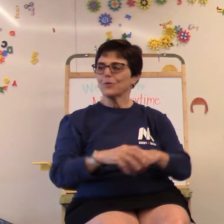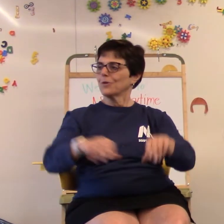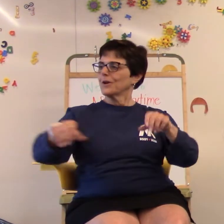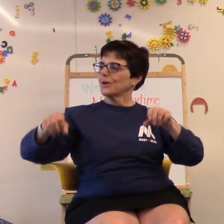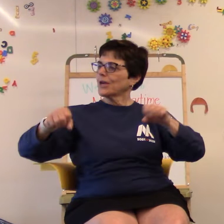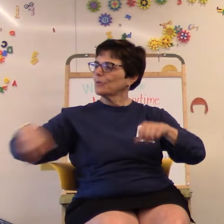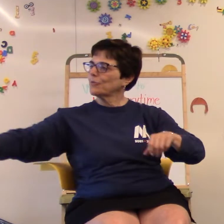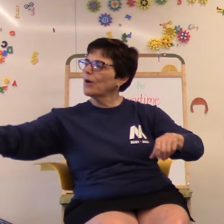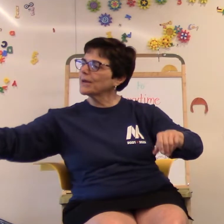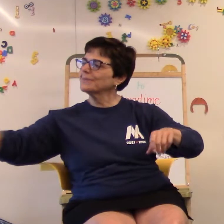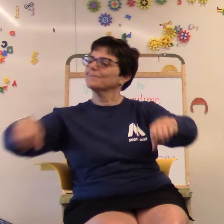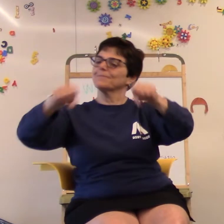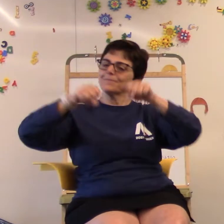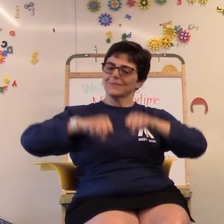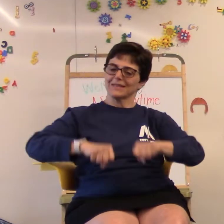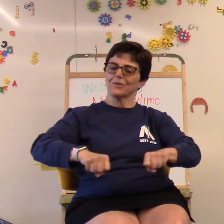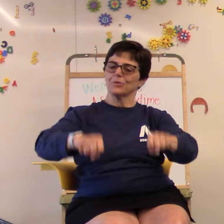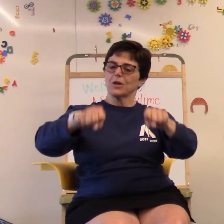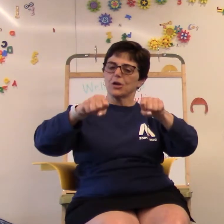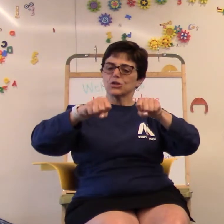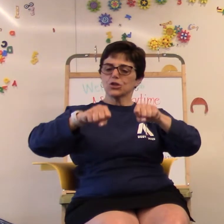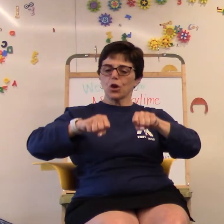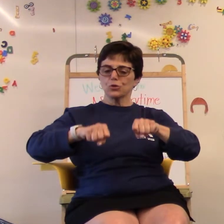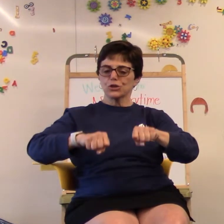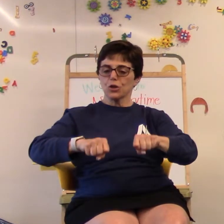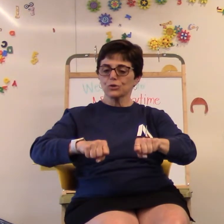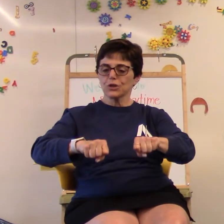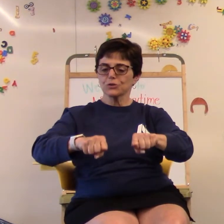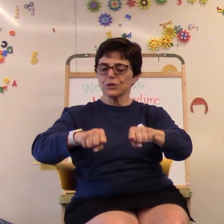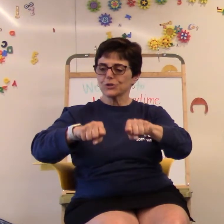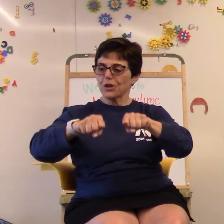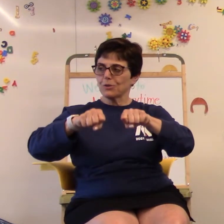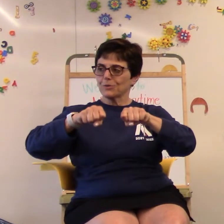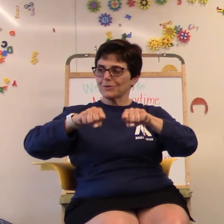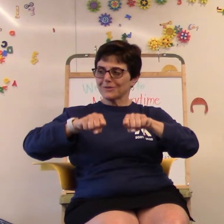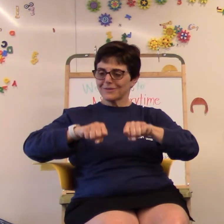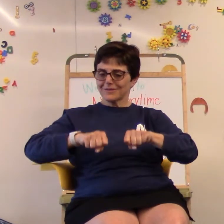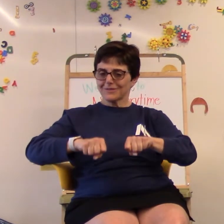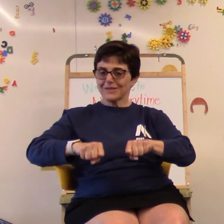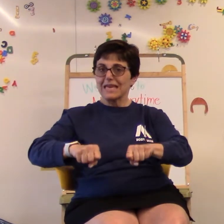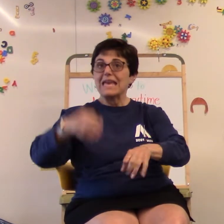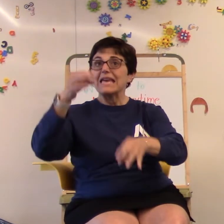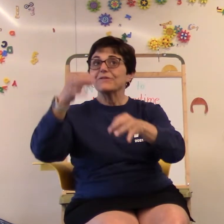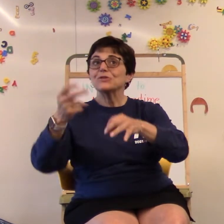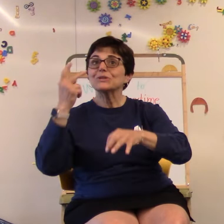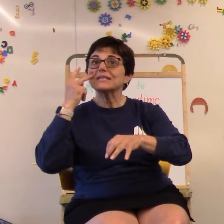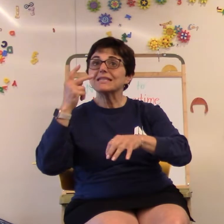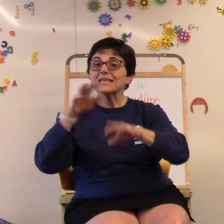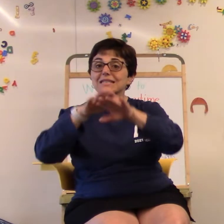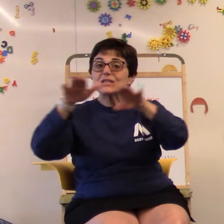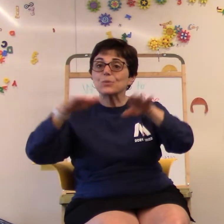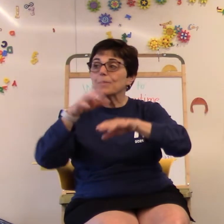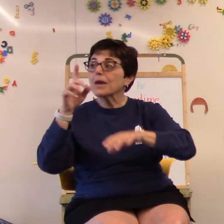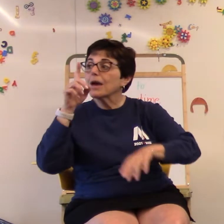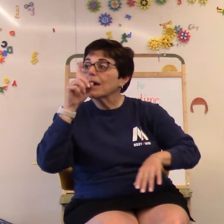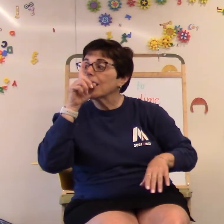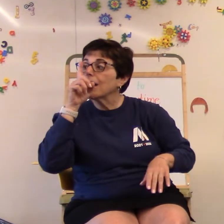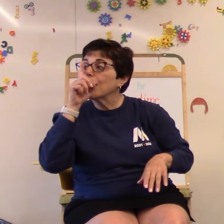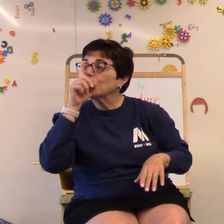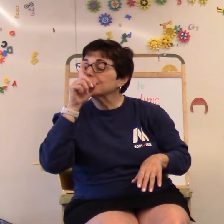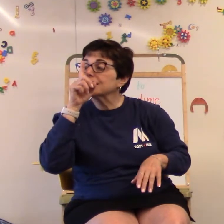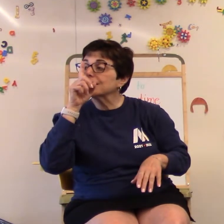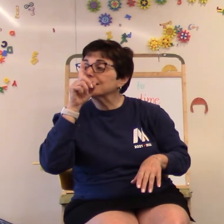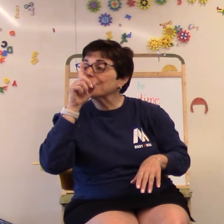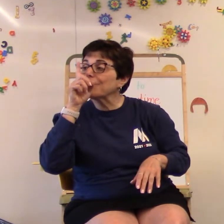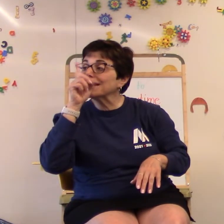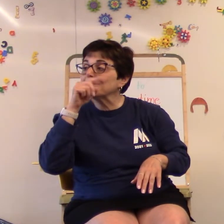Row, row, row Okay, your we're boat rowing. slowly down the creek. Slow, slow, slow, slow, slow. If you see the swimming mice, don't forget to squeak.